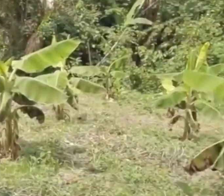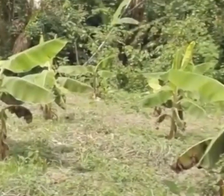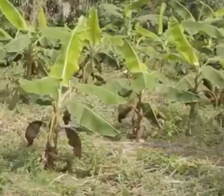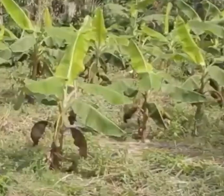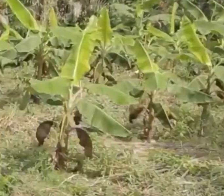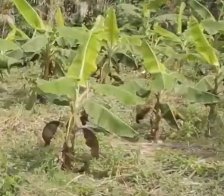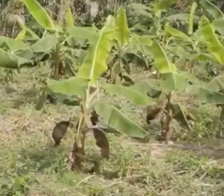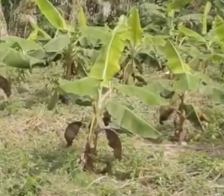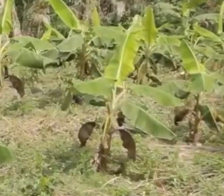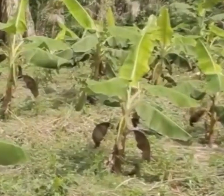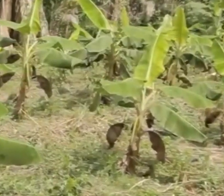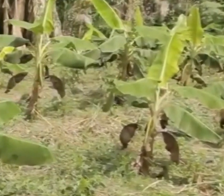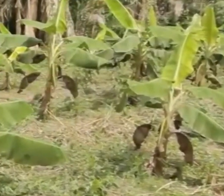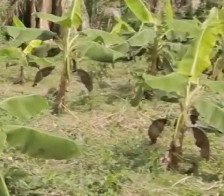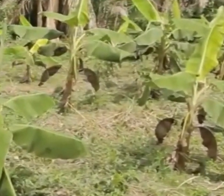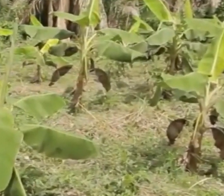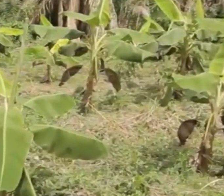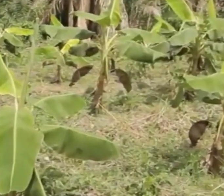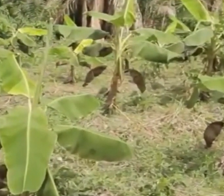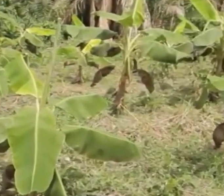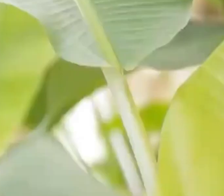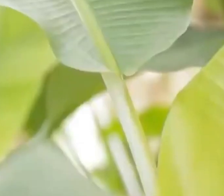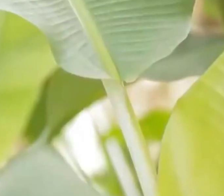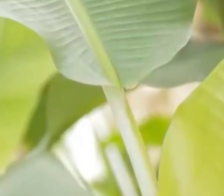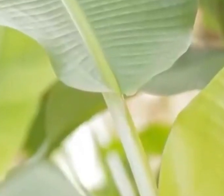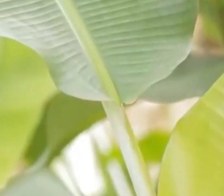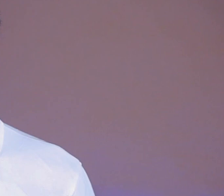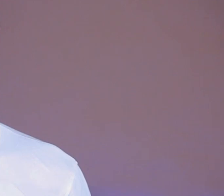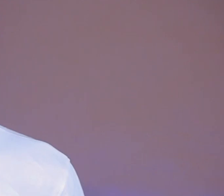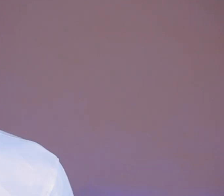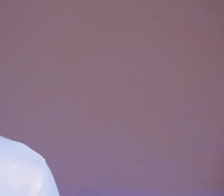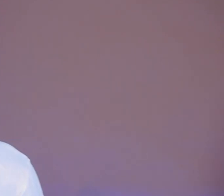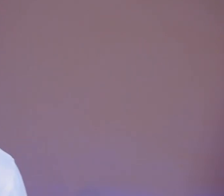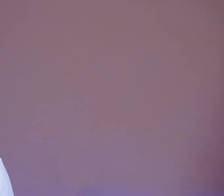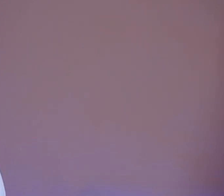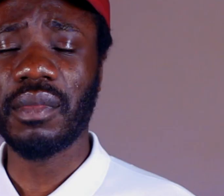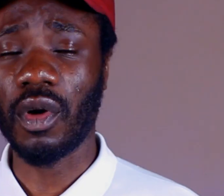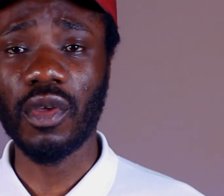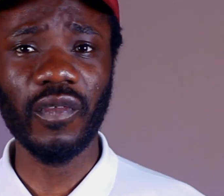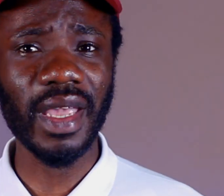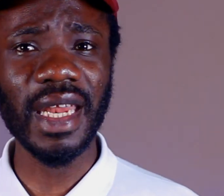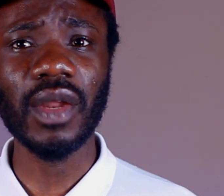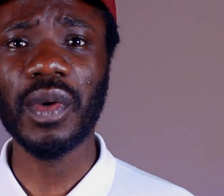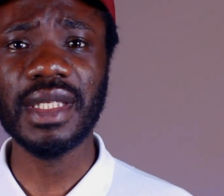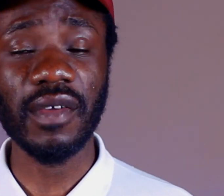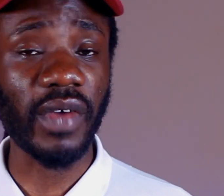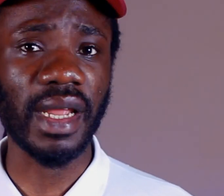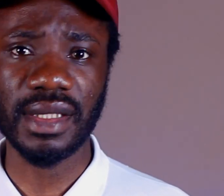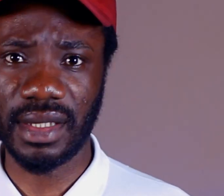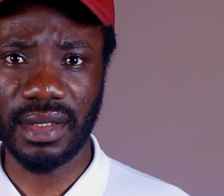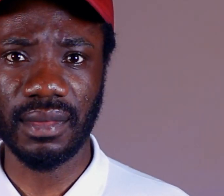is so difficult that the youth doesn't have anything love for farming. Farming is difficult in Ghana because of